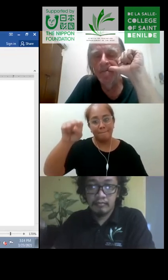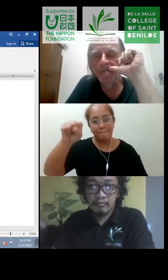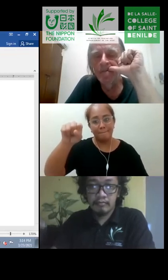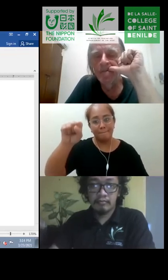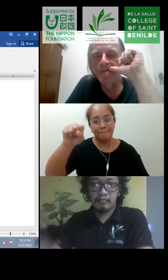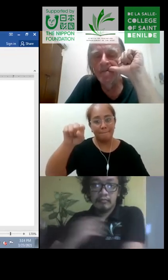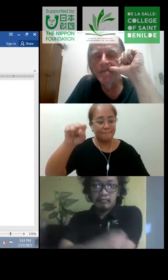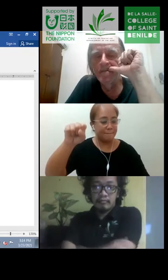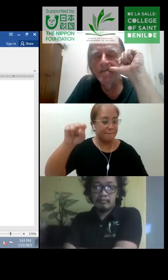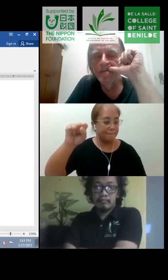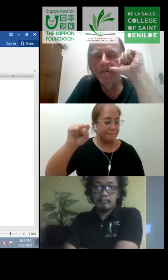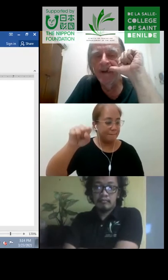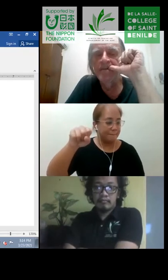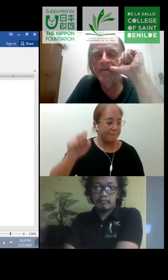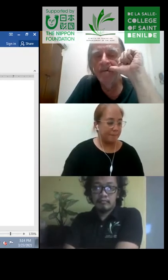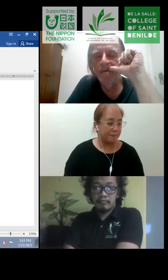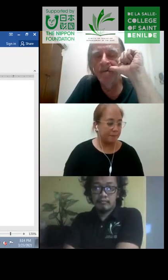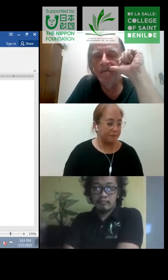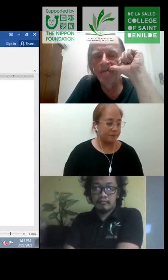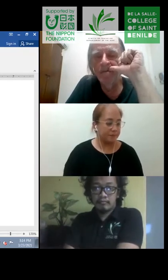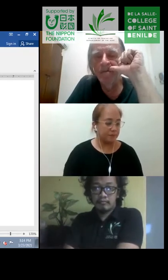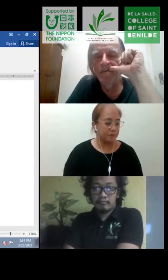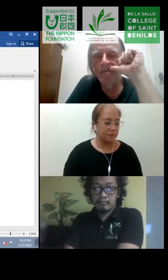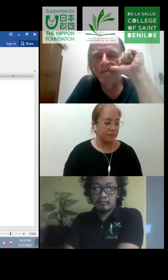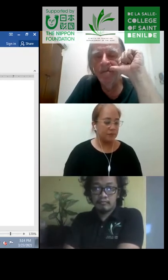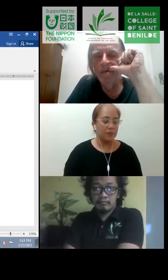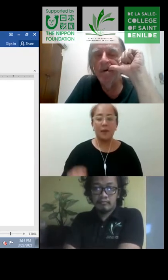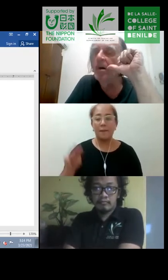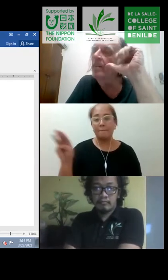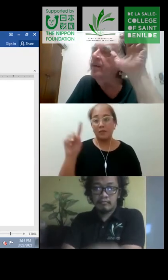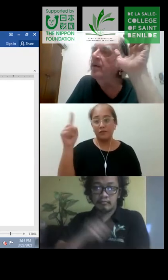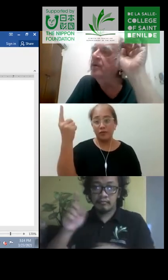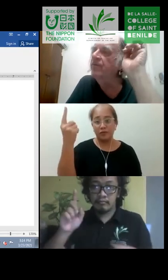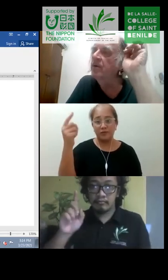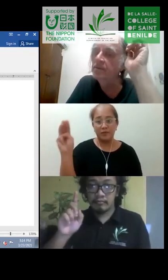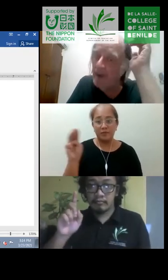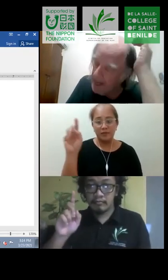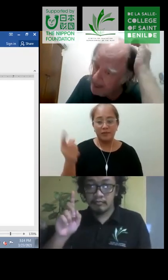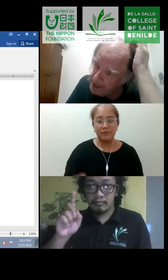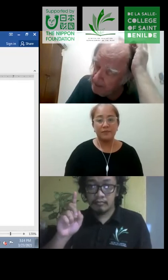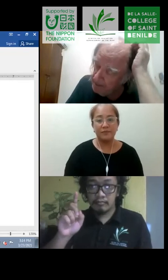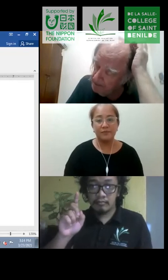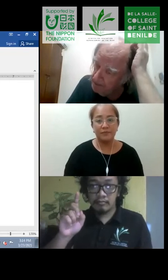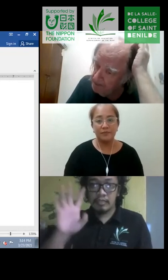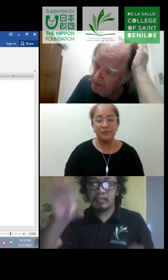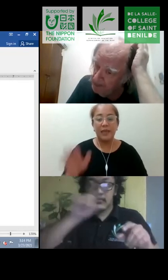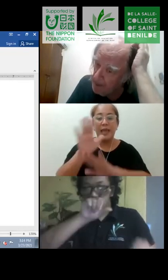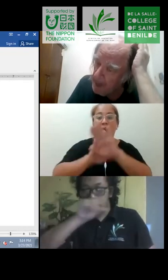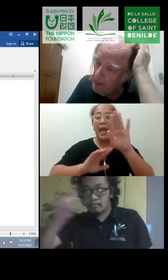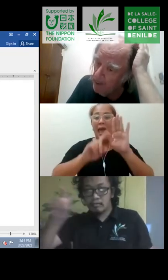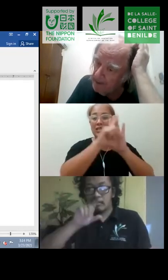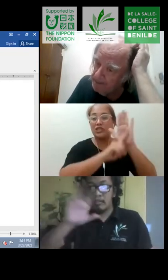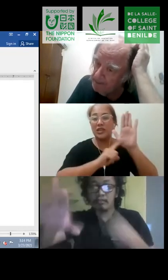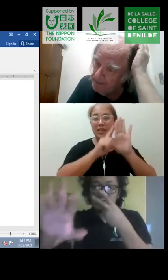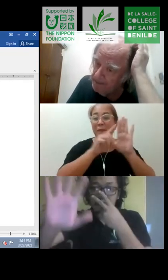Monday. So Yes. Monday would go first, right? Monday goes That- first by Handshape, not